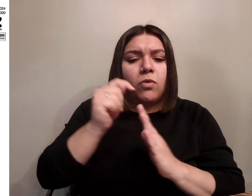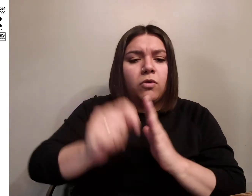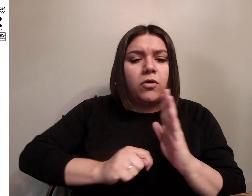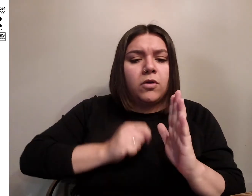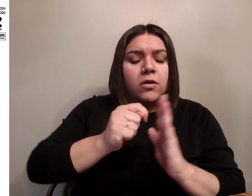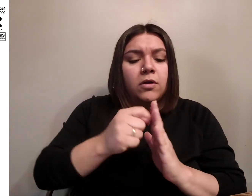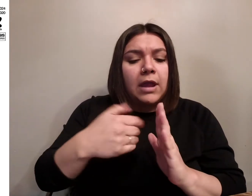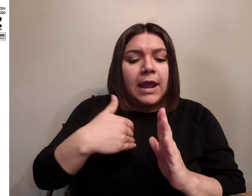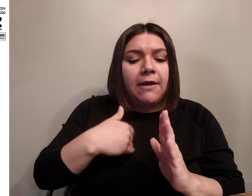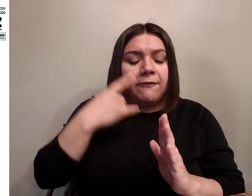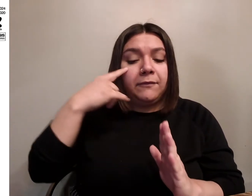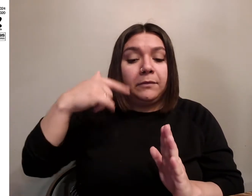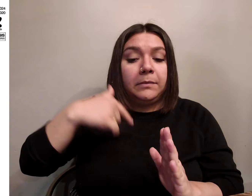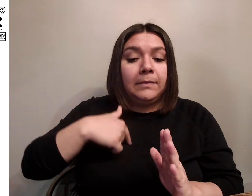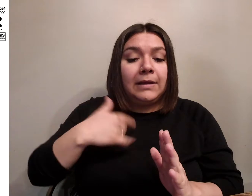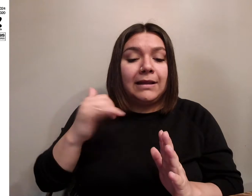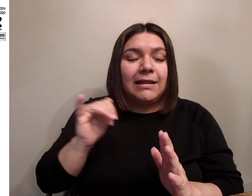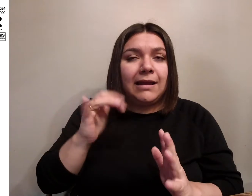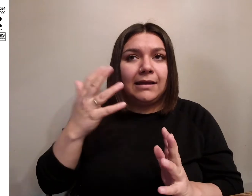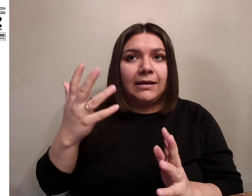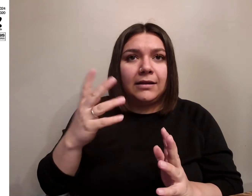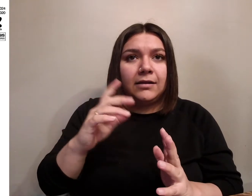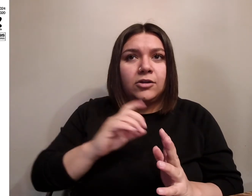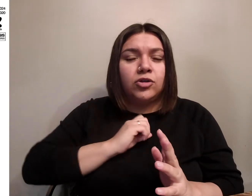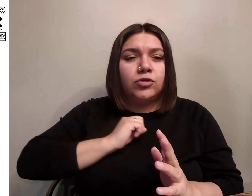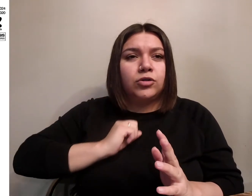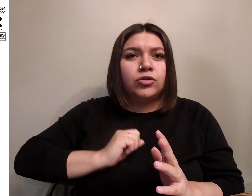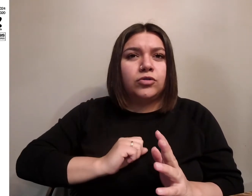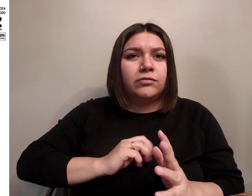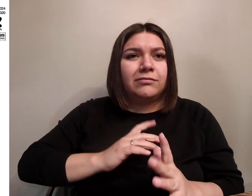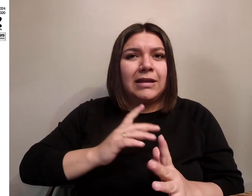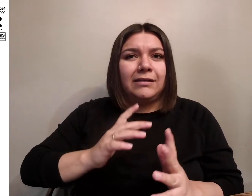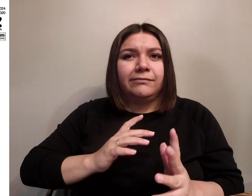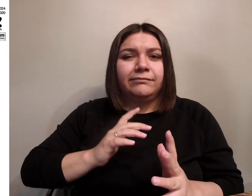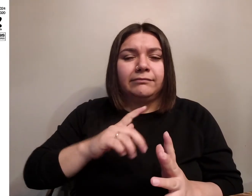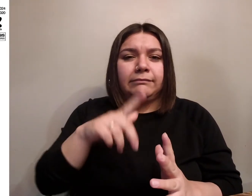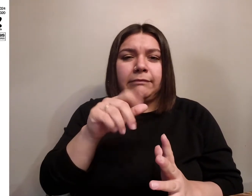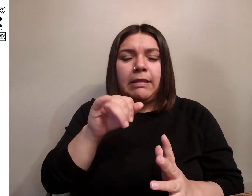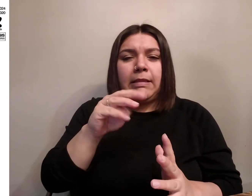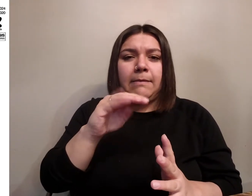both those periods have for me a sort of